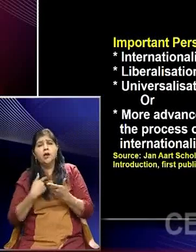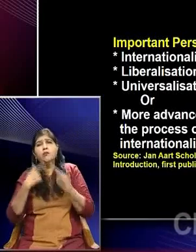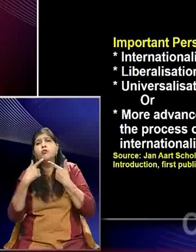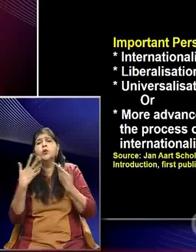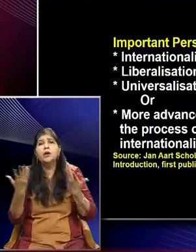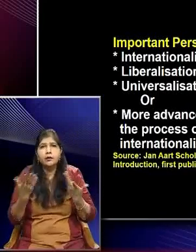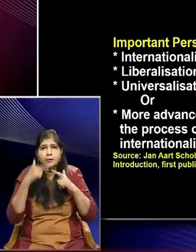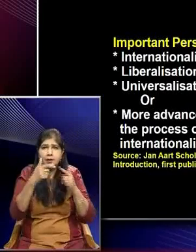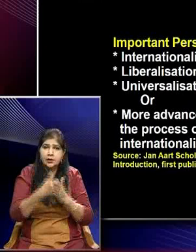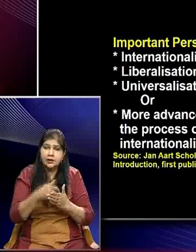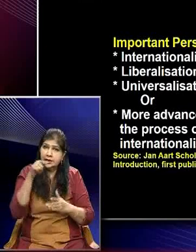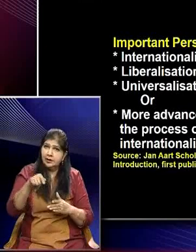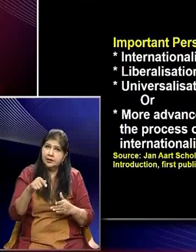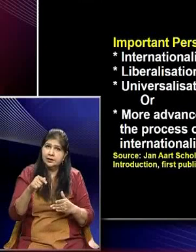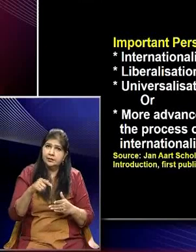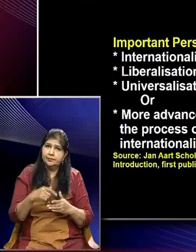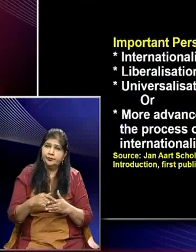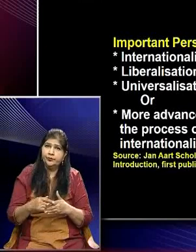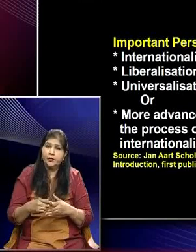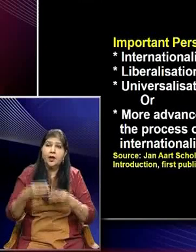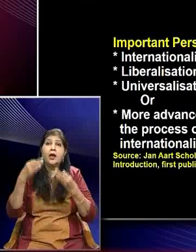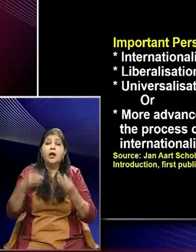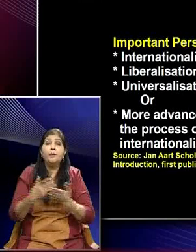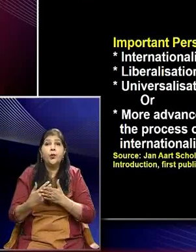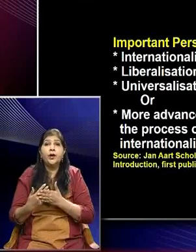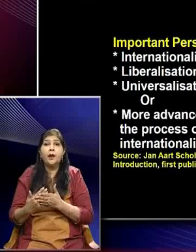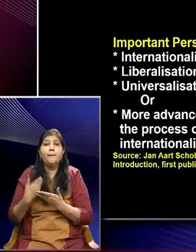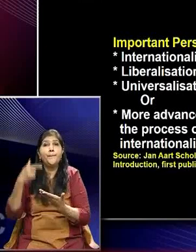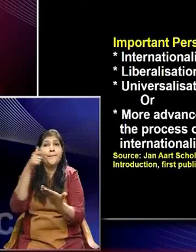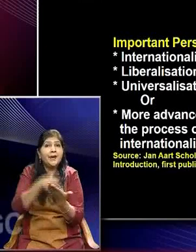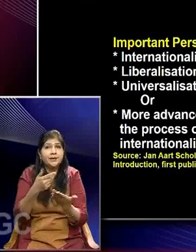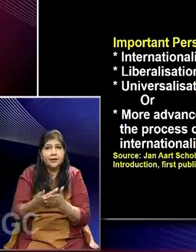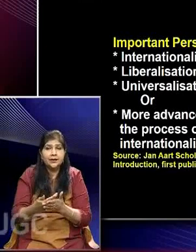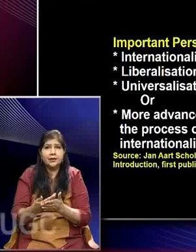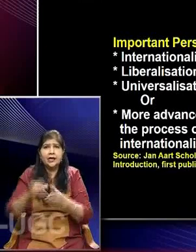about? That is important perspectives,